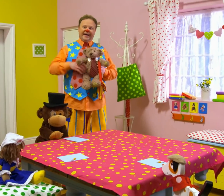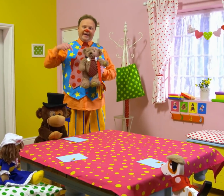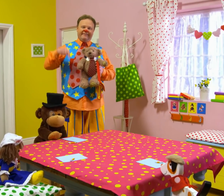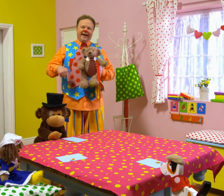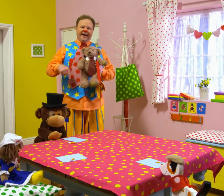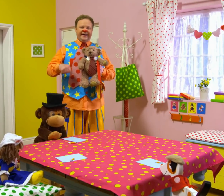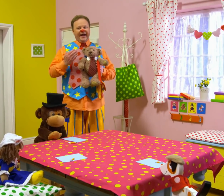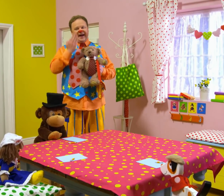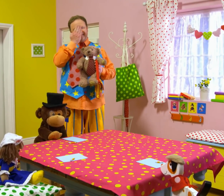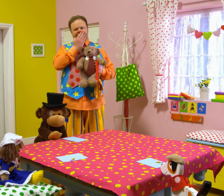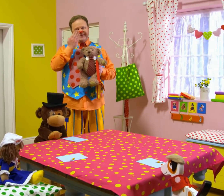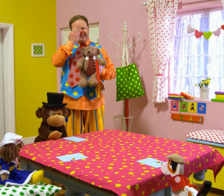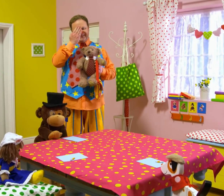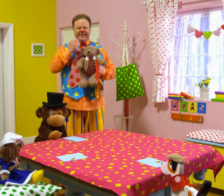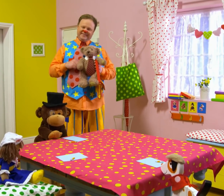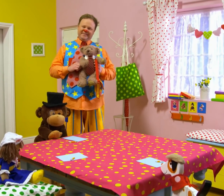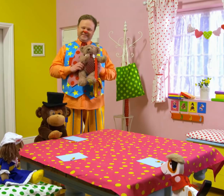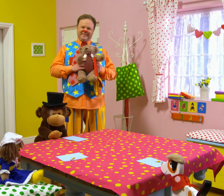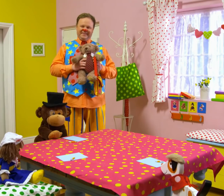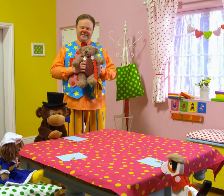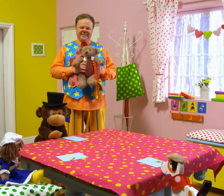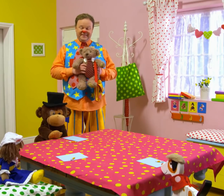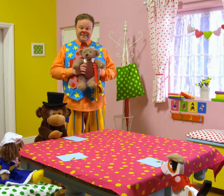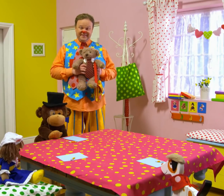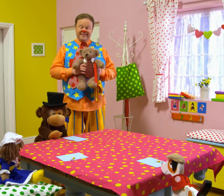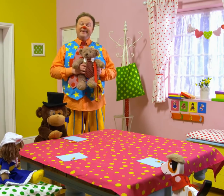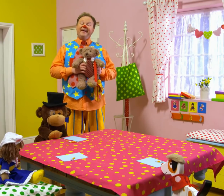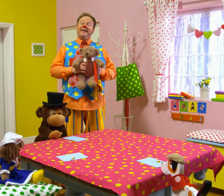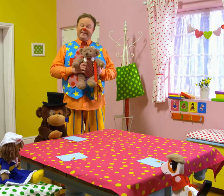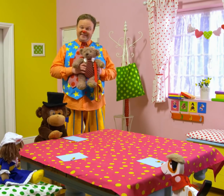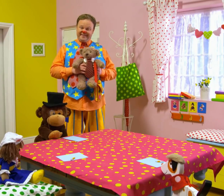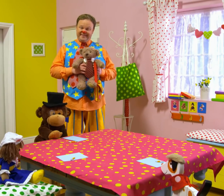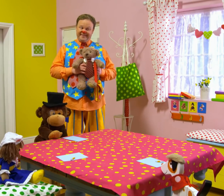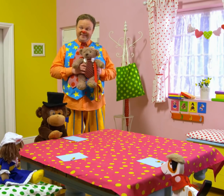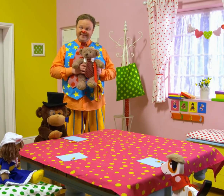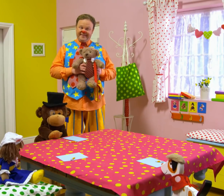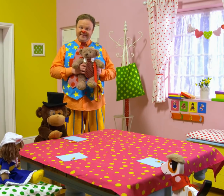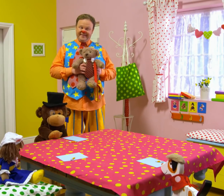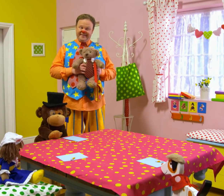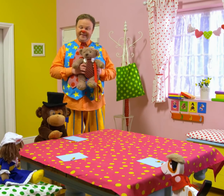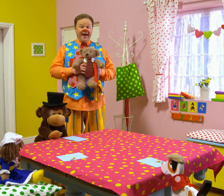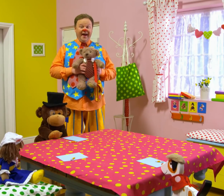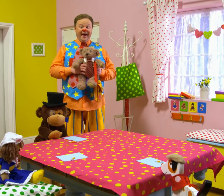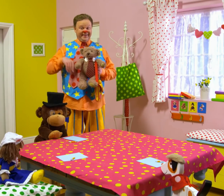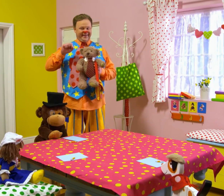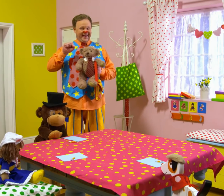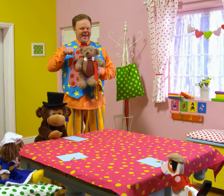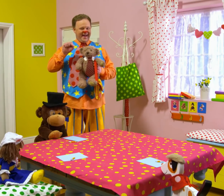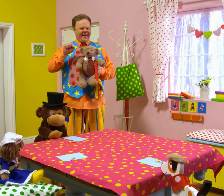Here we are at school. First, are you going to hang up Tumble Ted's school bag, Mr. Tumble?